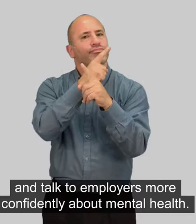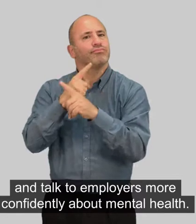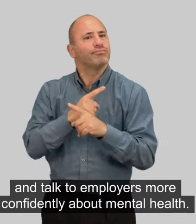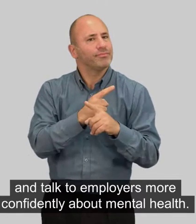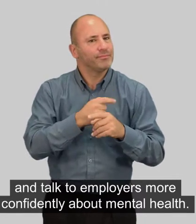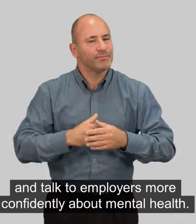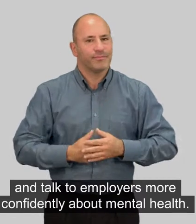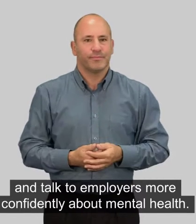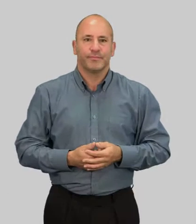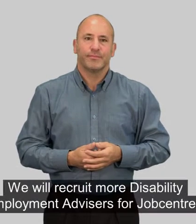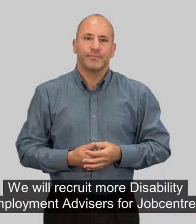health.